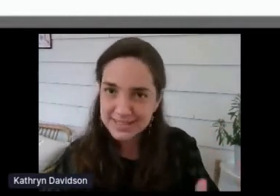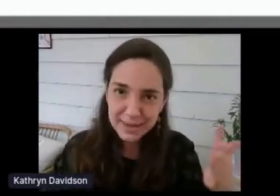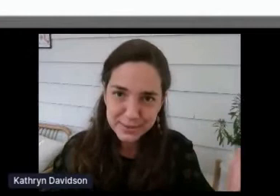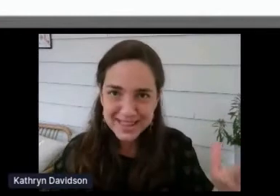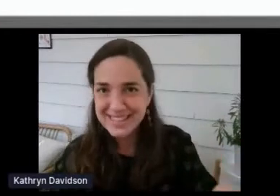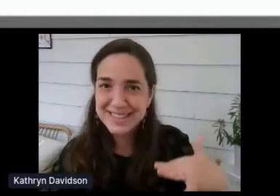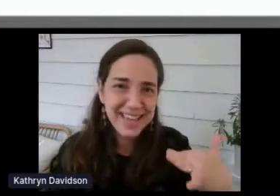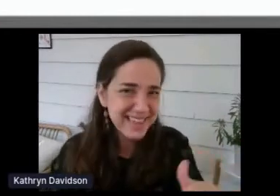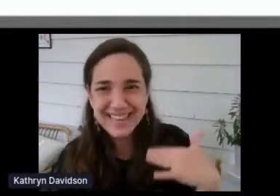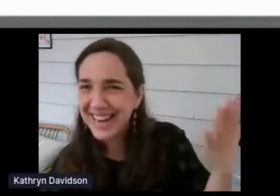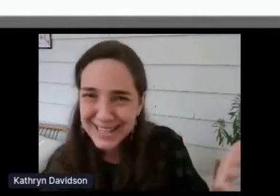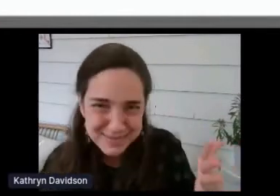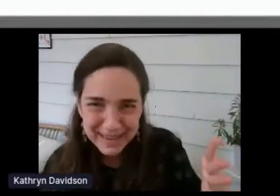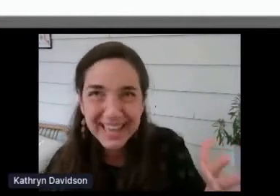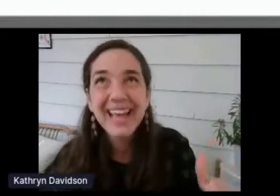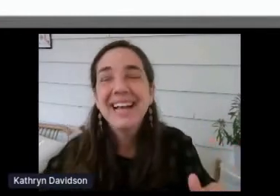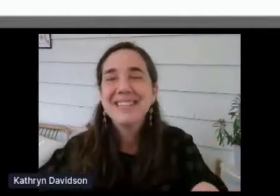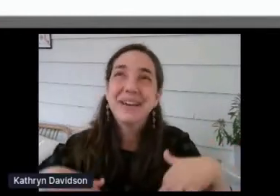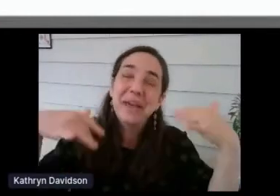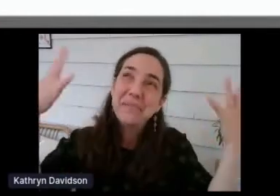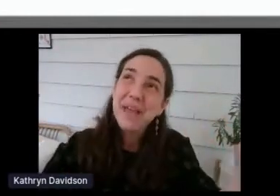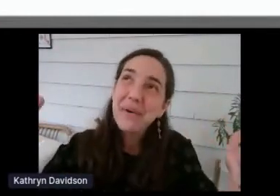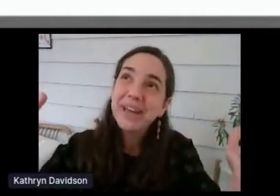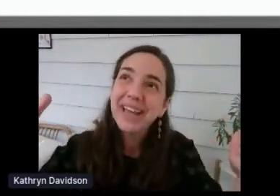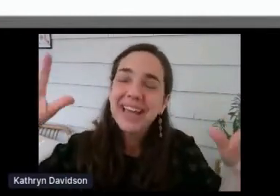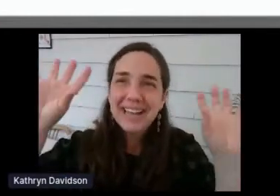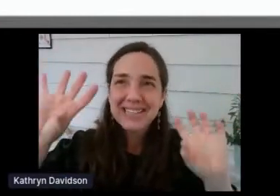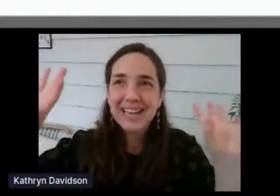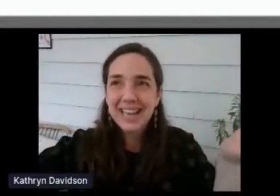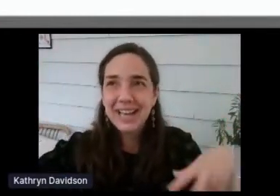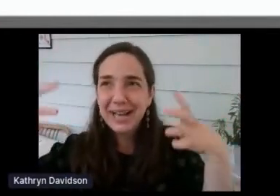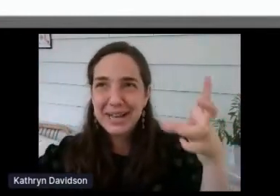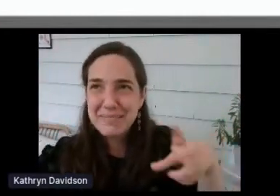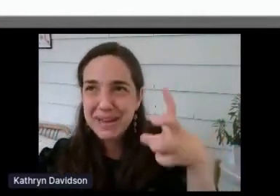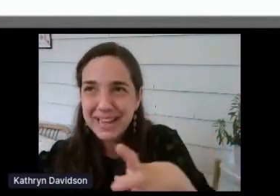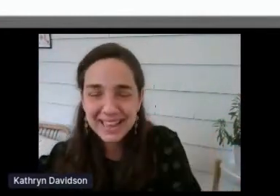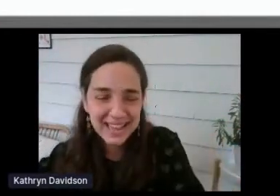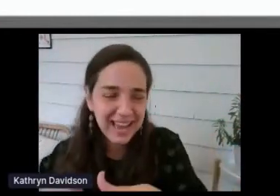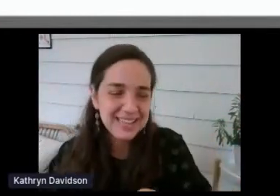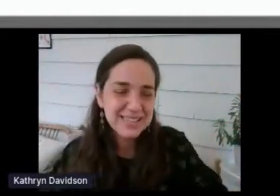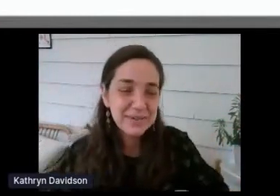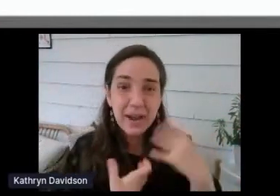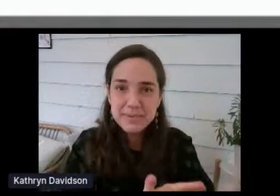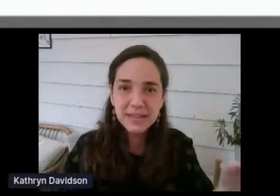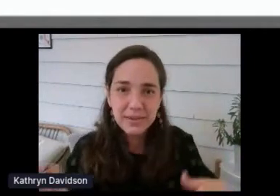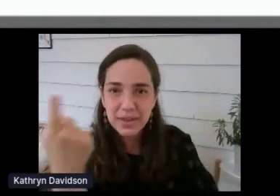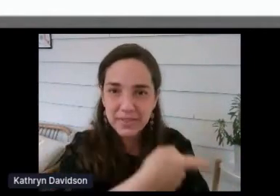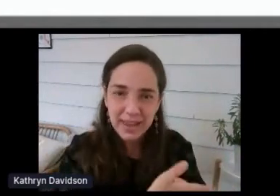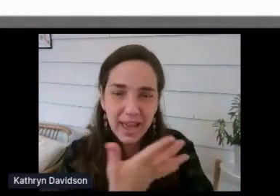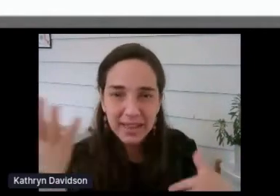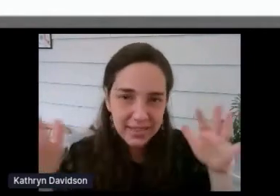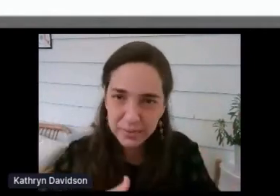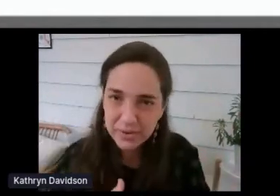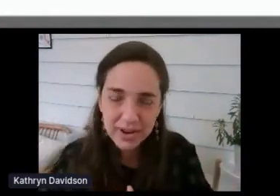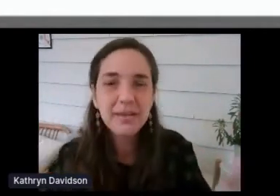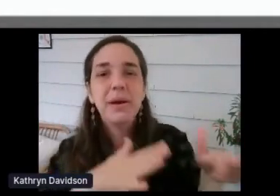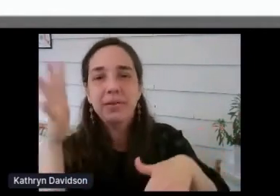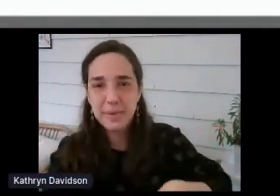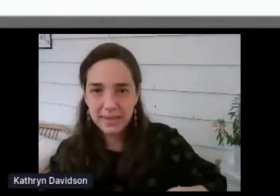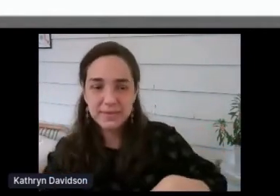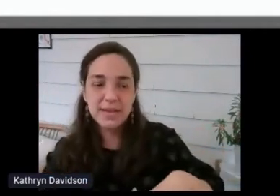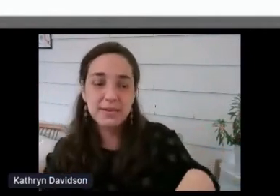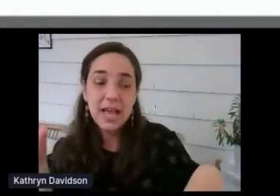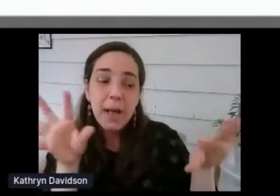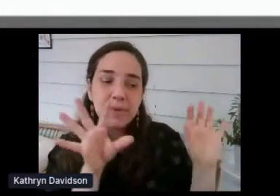means the sounds that that cats make. So like, okay, meowing is like an emitting thing that cats do, and I'm telling you that the cat that we were talking